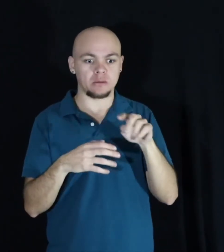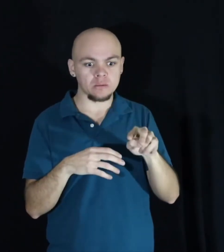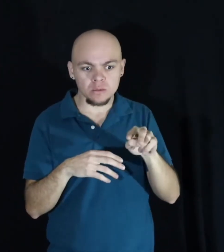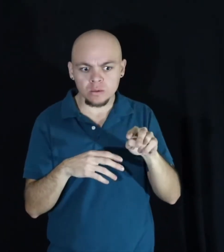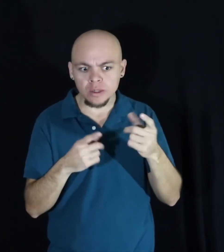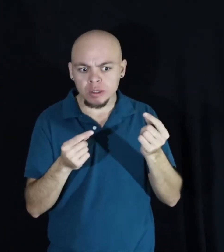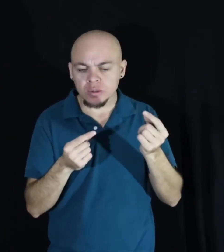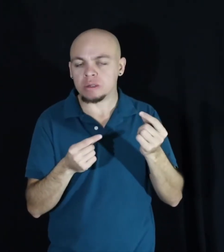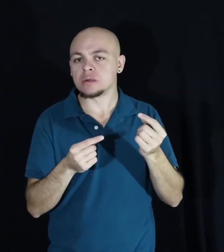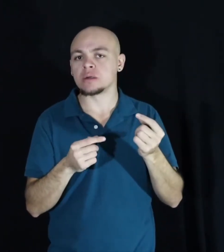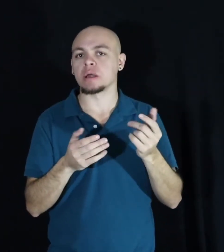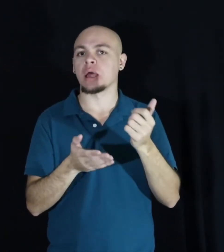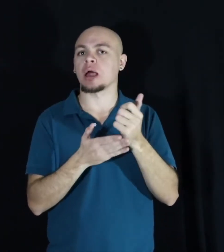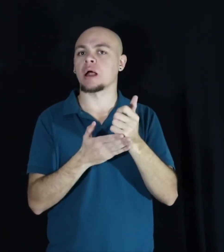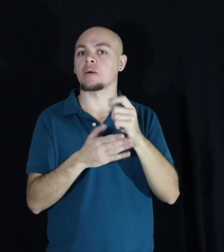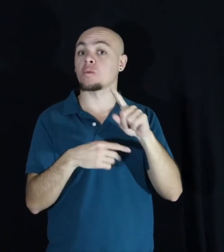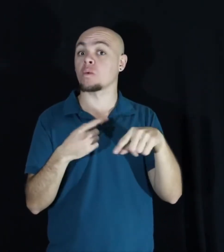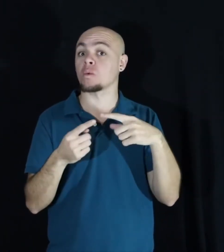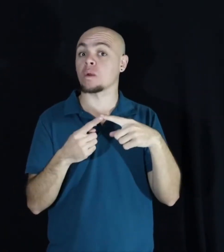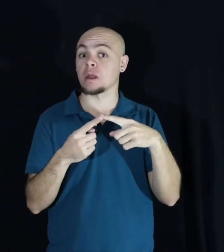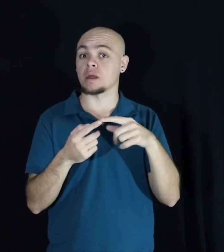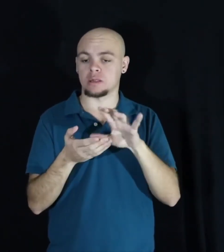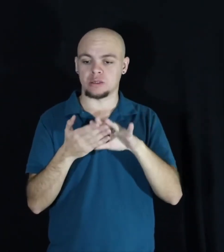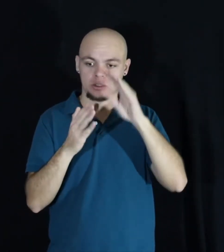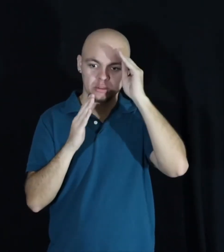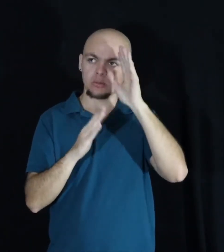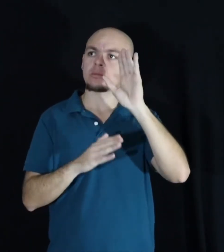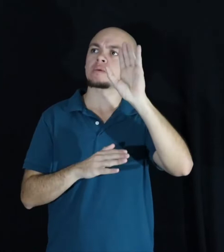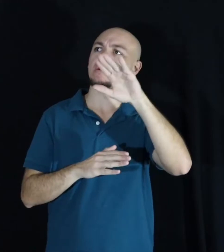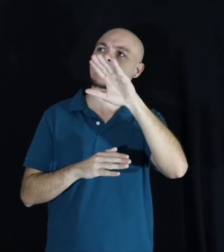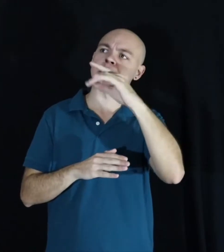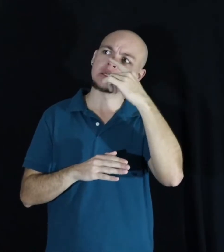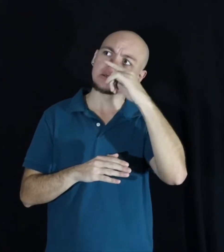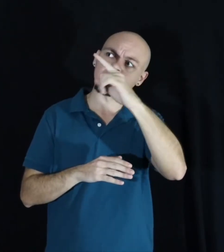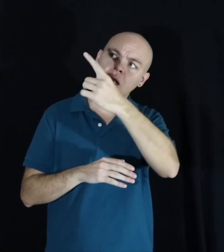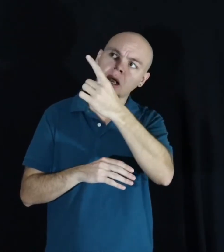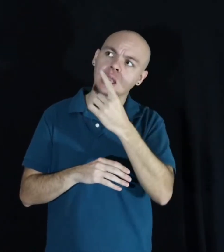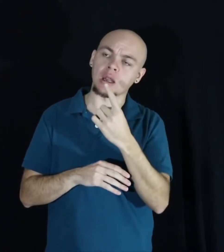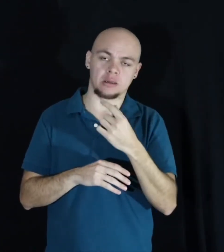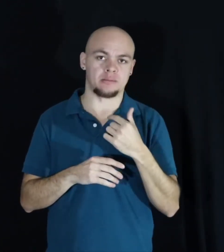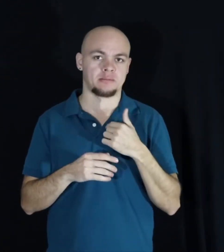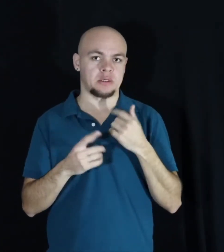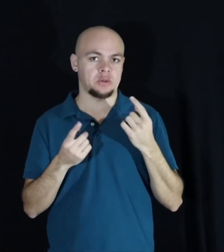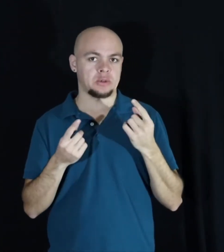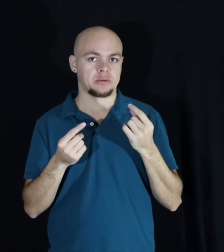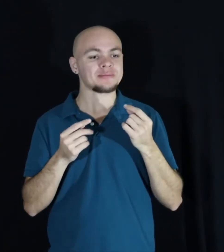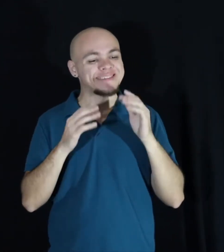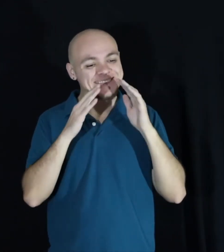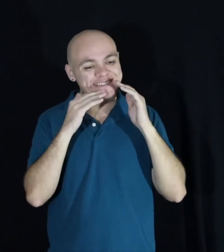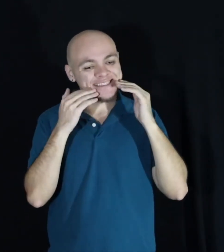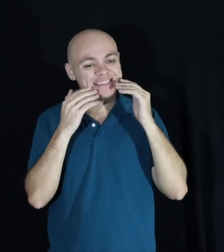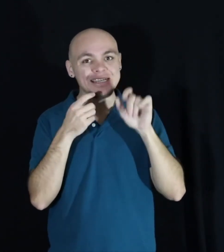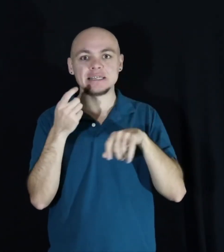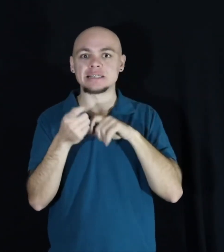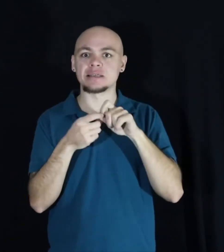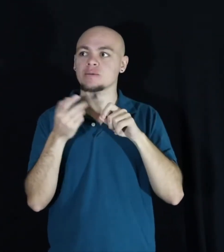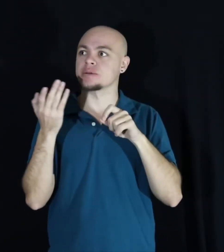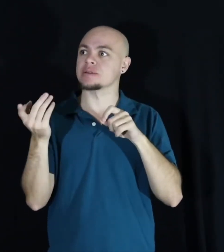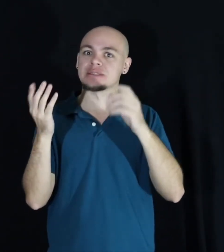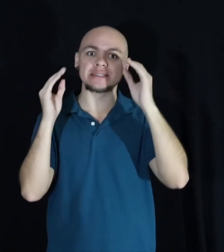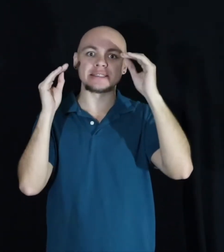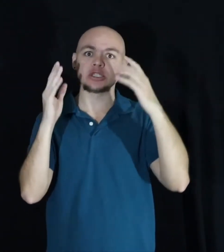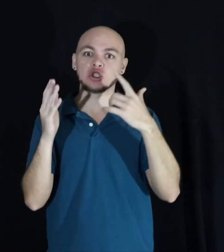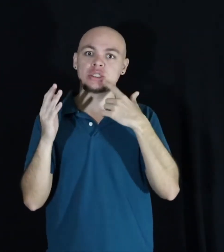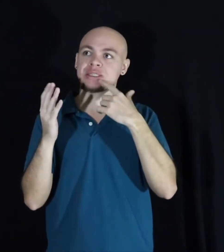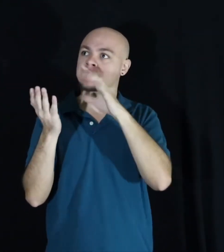only time I would ever help is if students specifically asked me to come over, and all I could do is just smile and repeat exactly what the teacher said, and